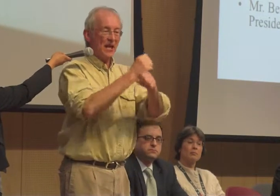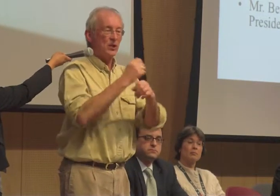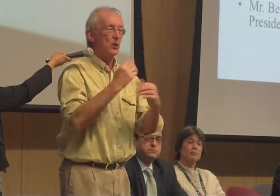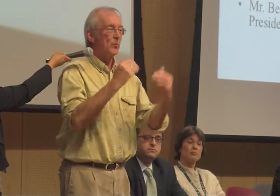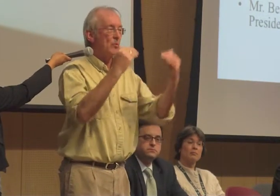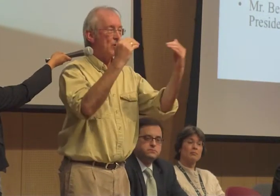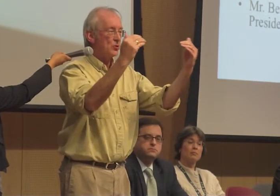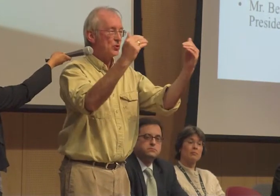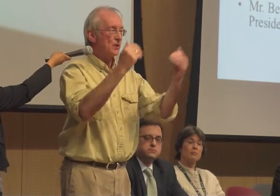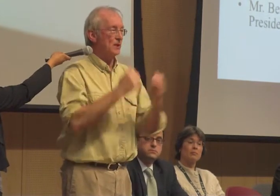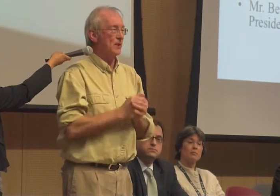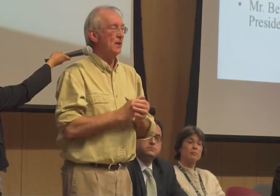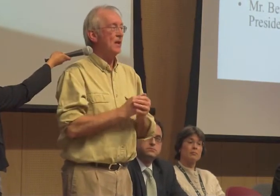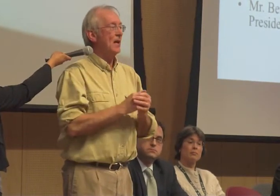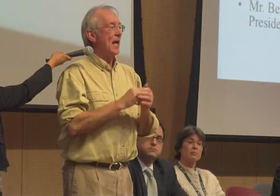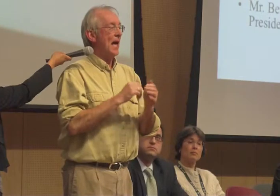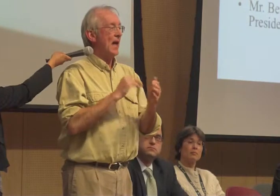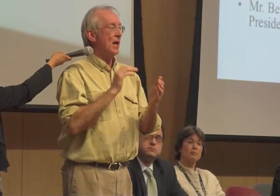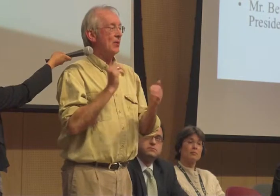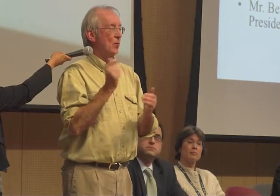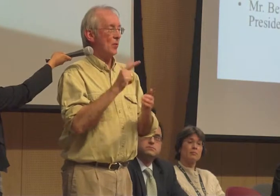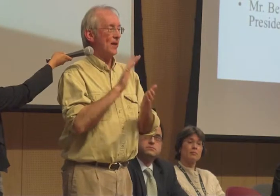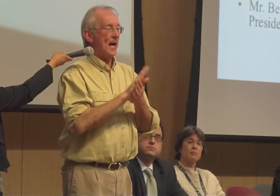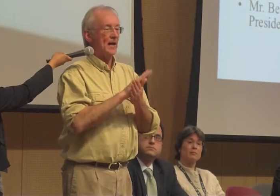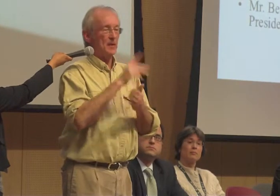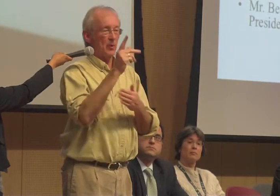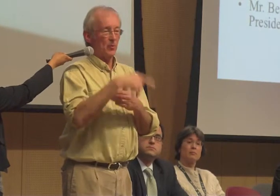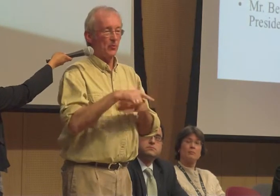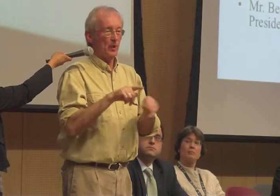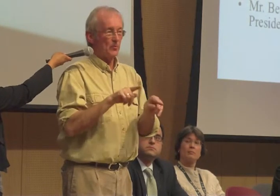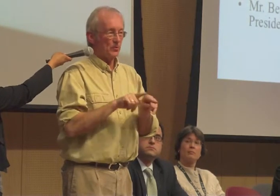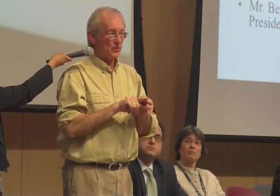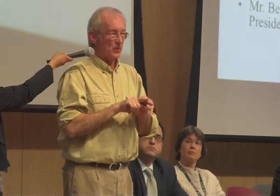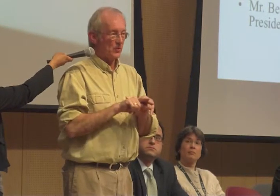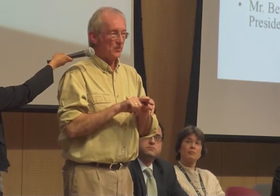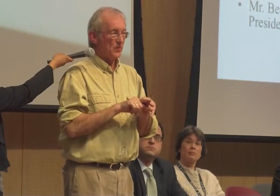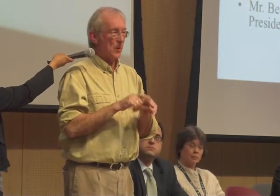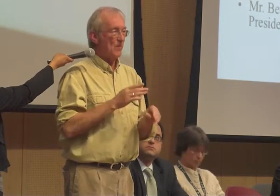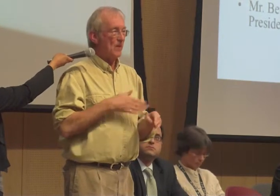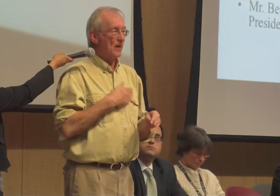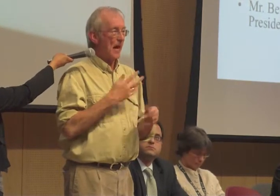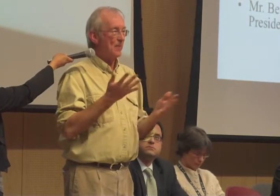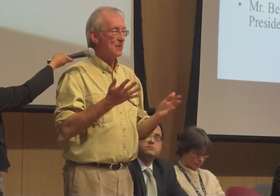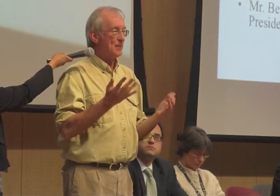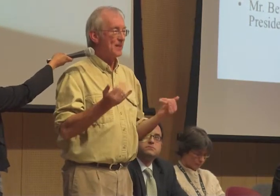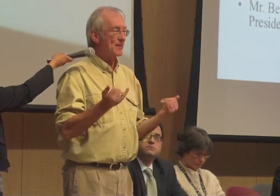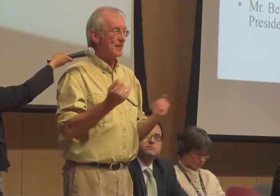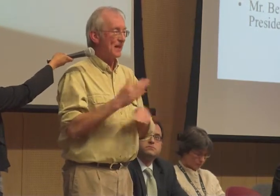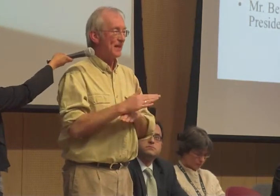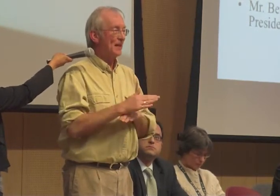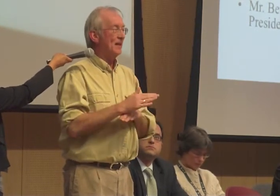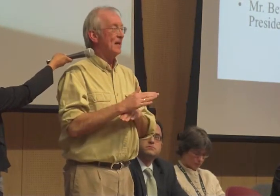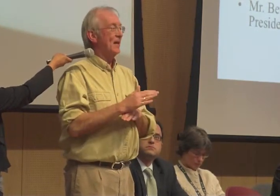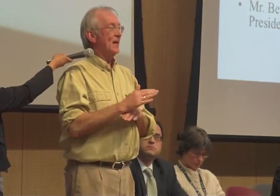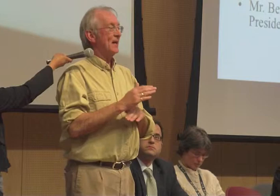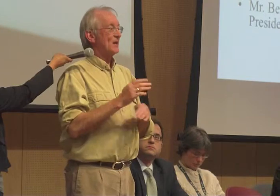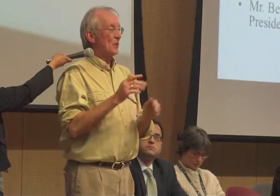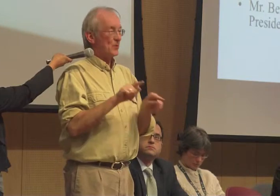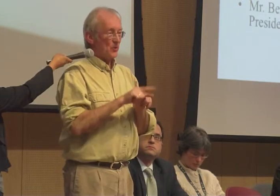tenure and promotion, and all the academic programs also. So I'm very happy to be here tonight. It's also,